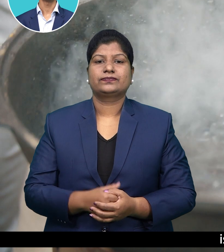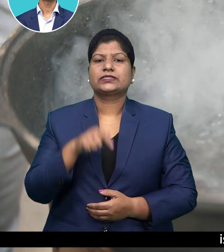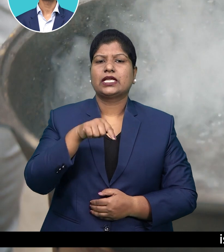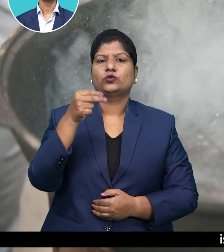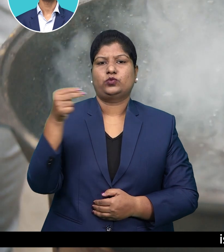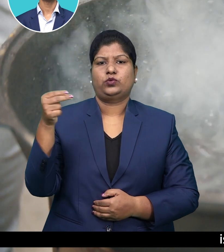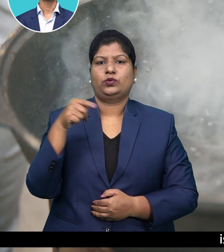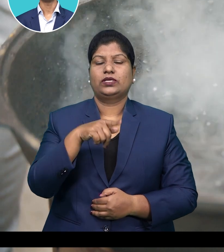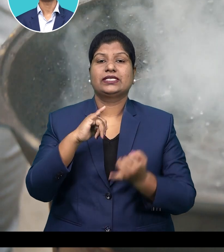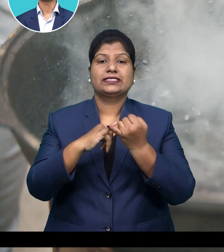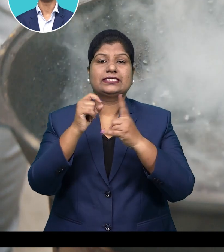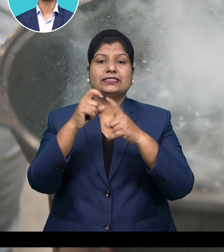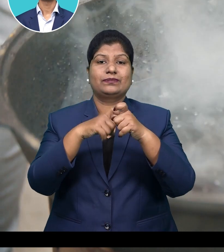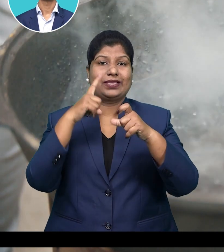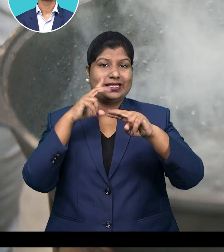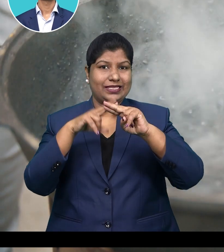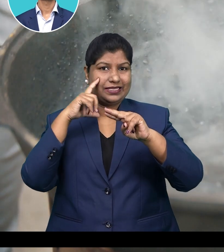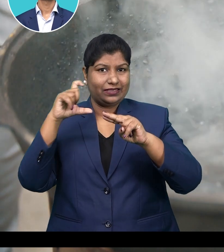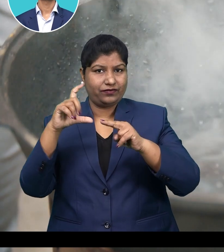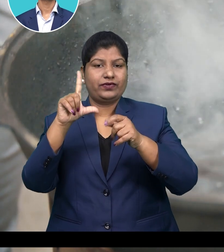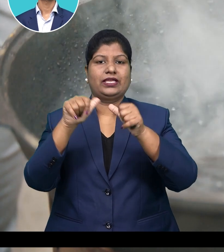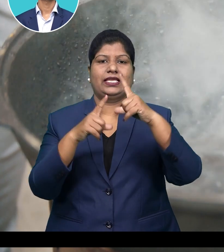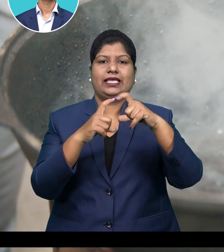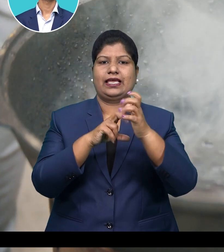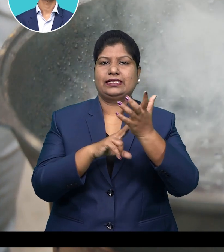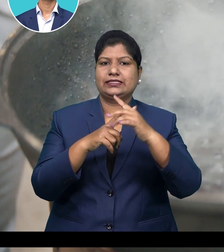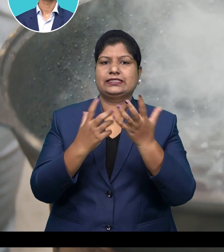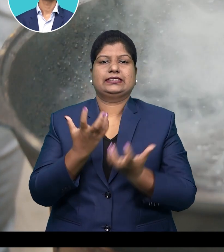is called specific latent heat.